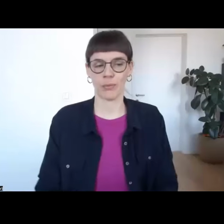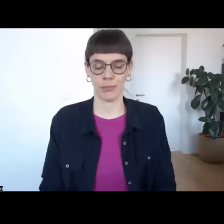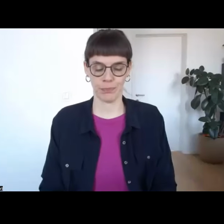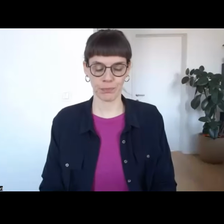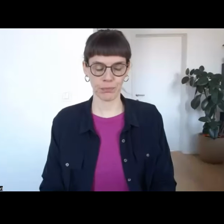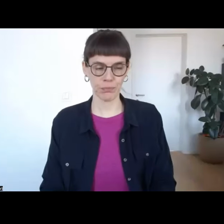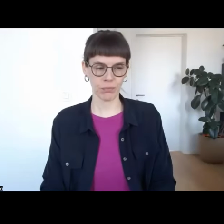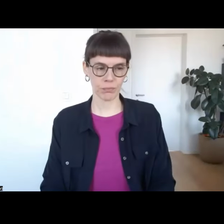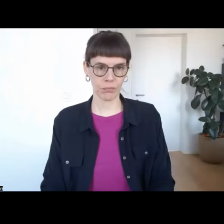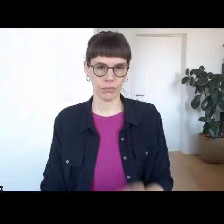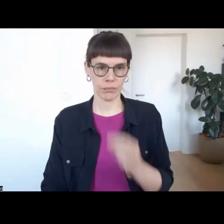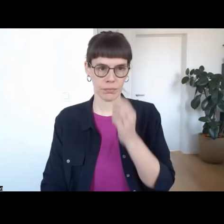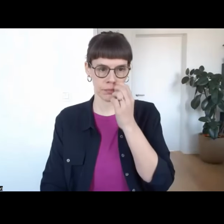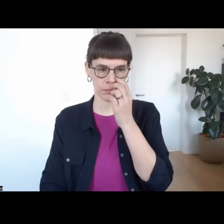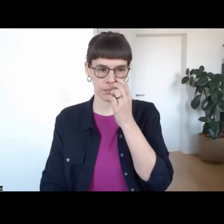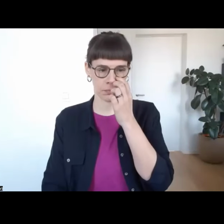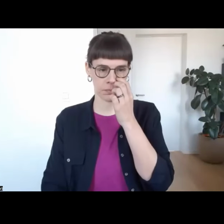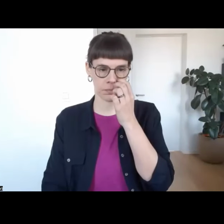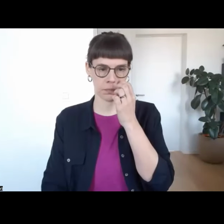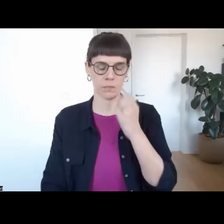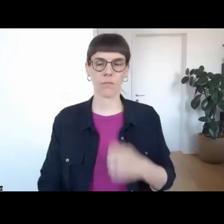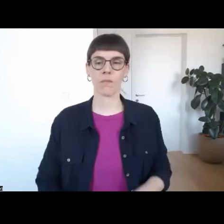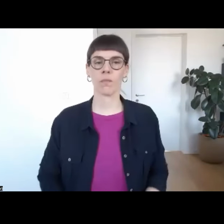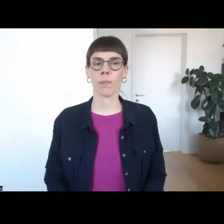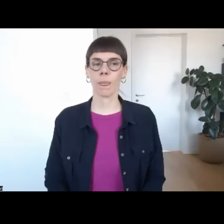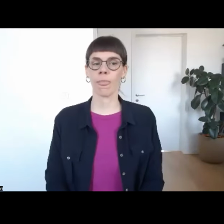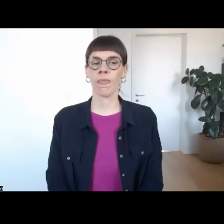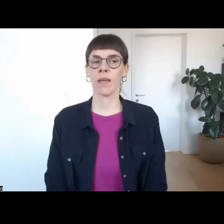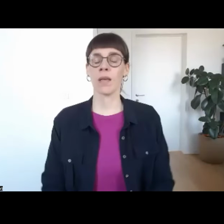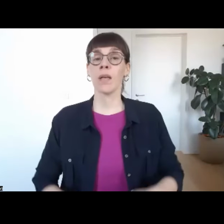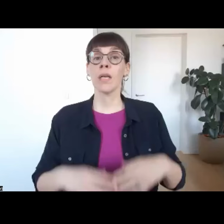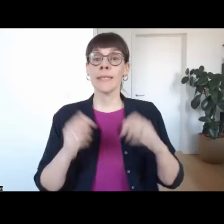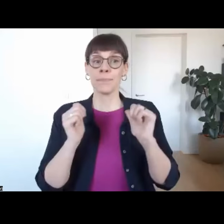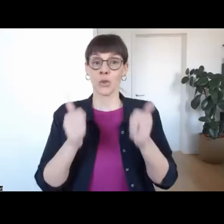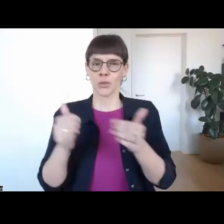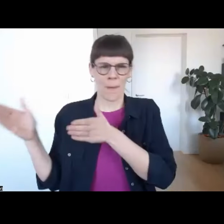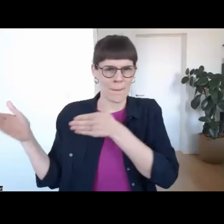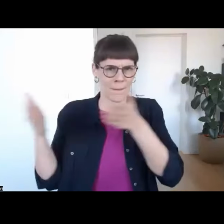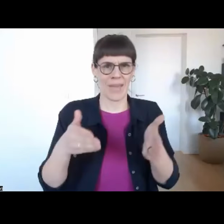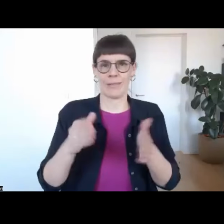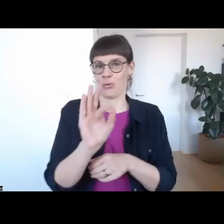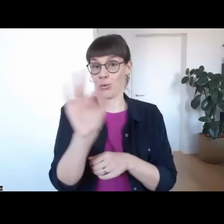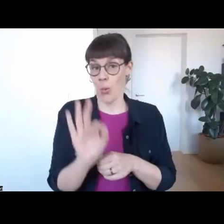So for my research, I want to include those who are not there as well.